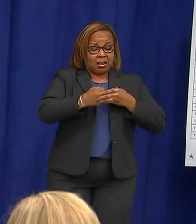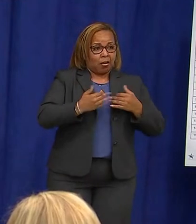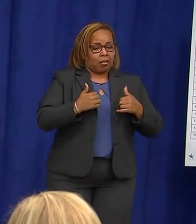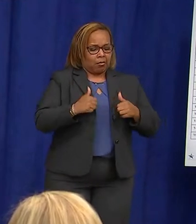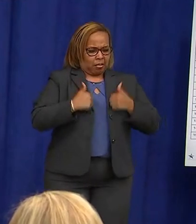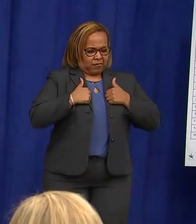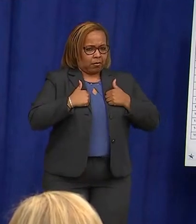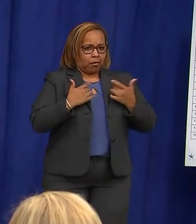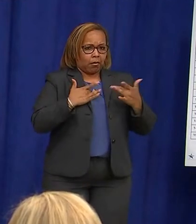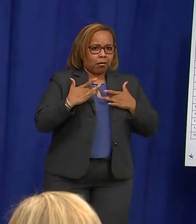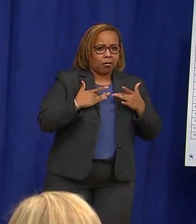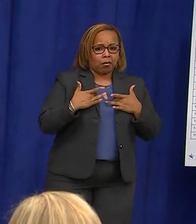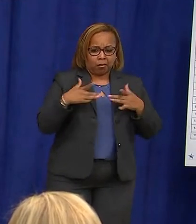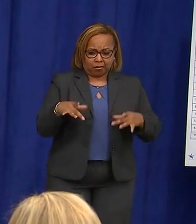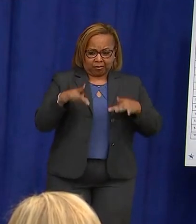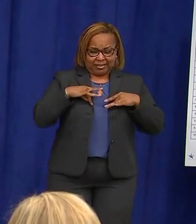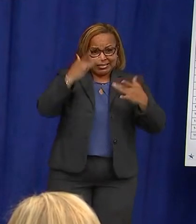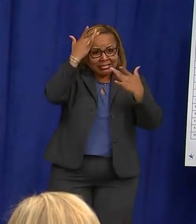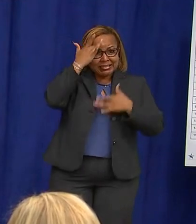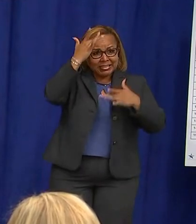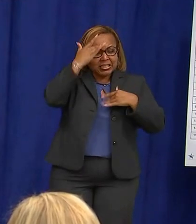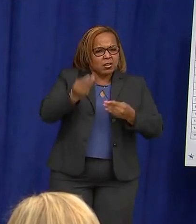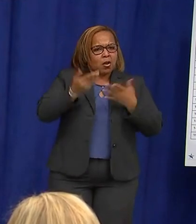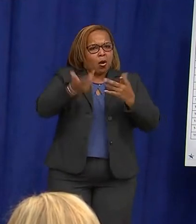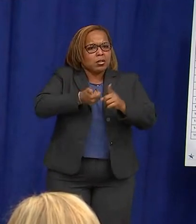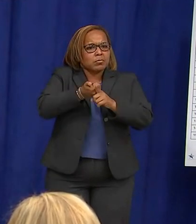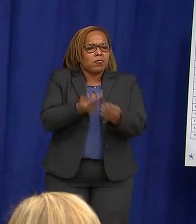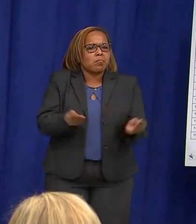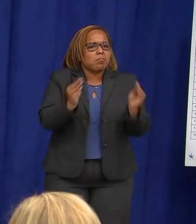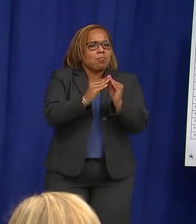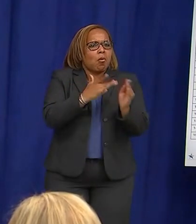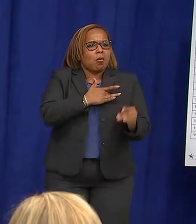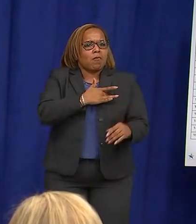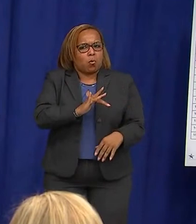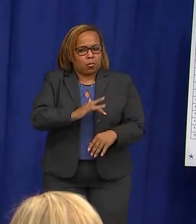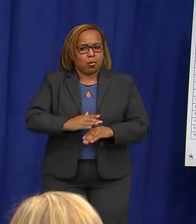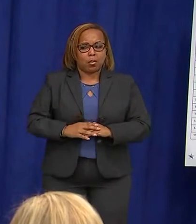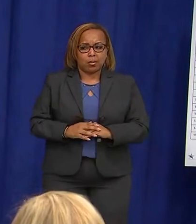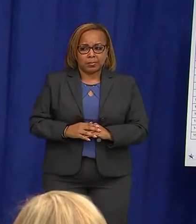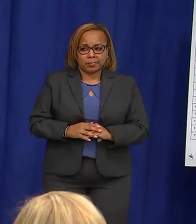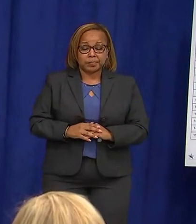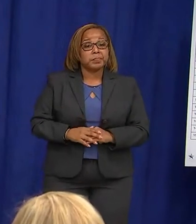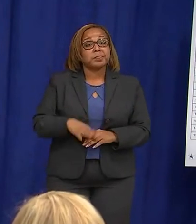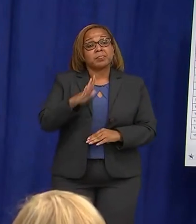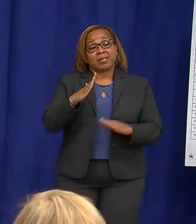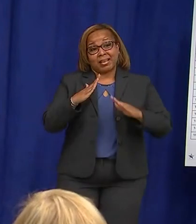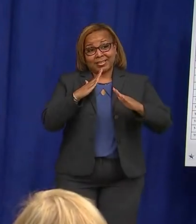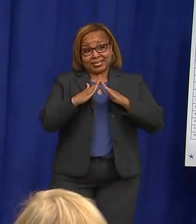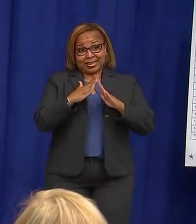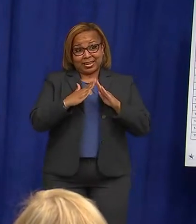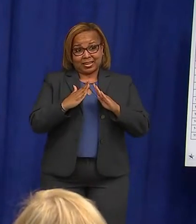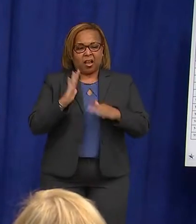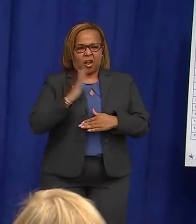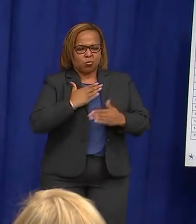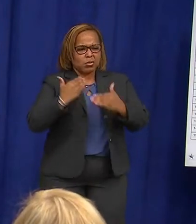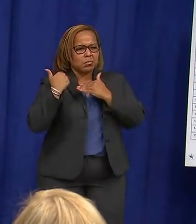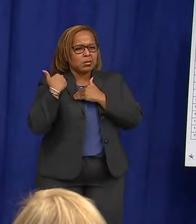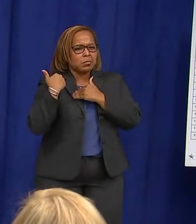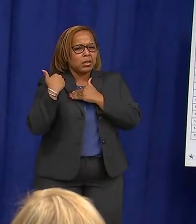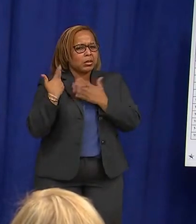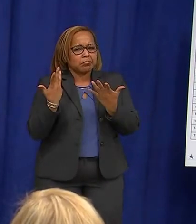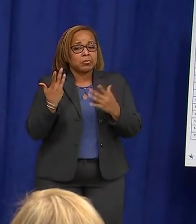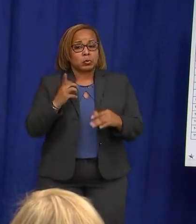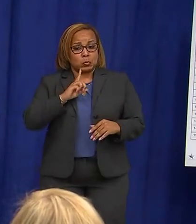in fear of catching a disease that would leave them even more vulnerable. As a city, it is our